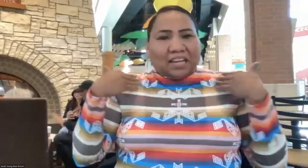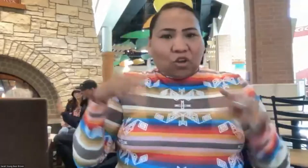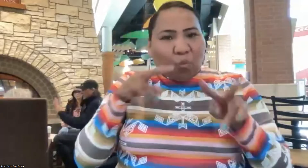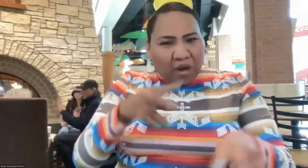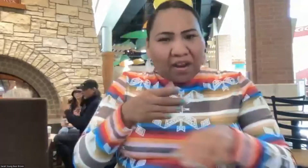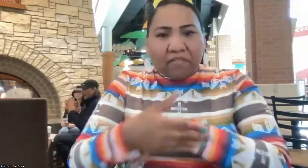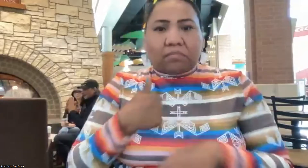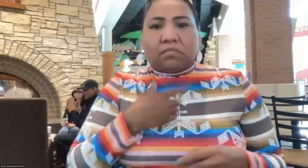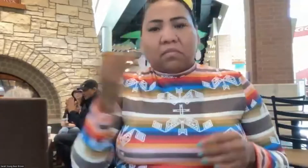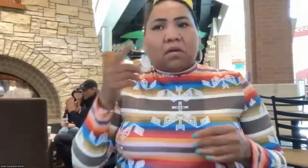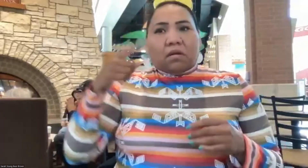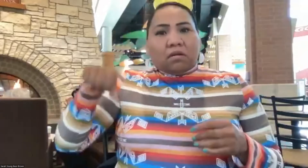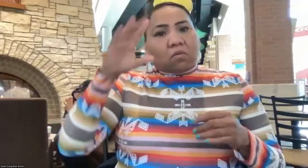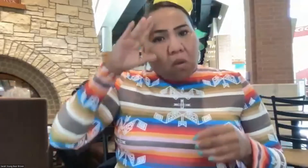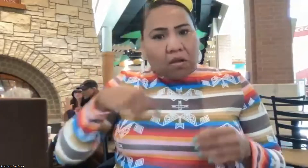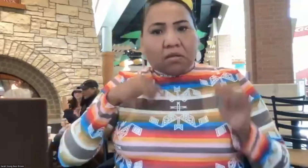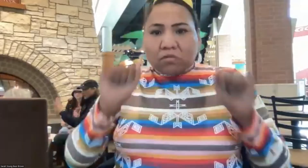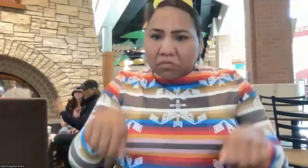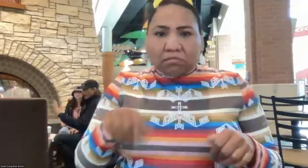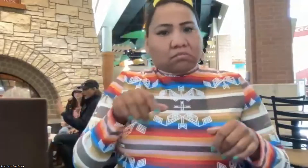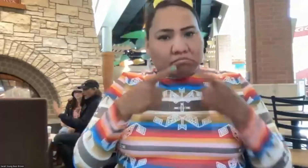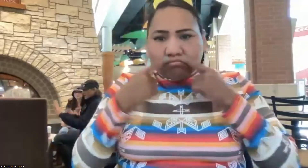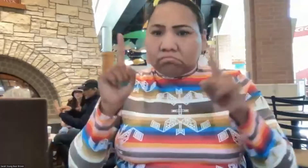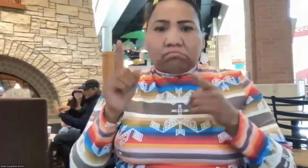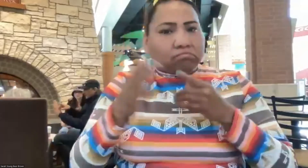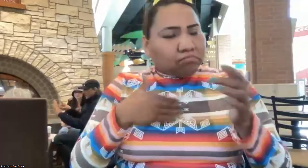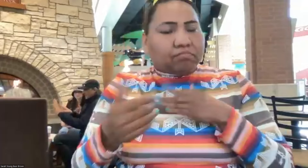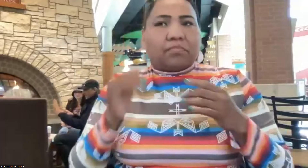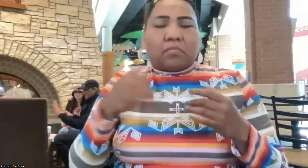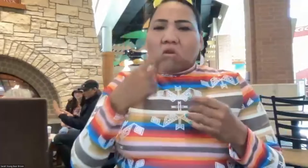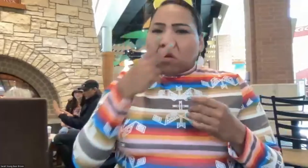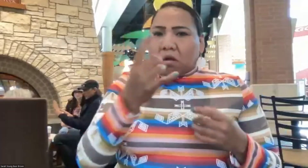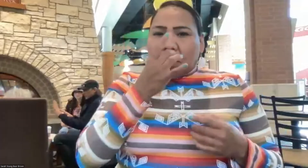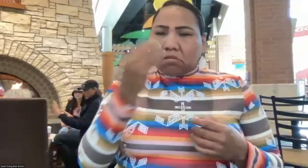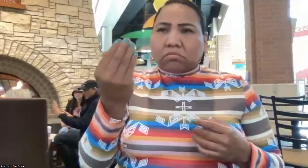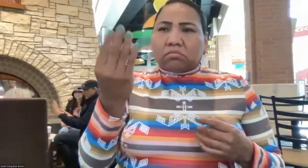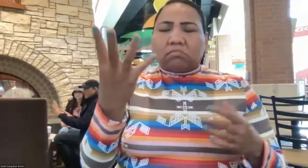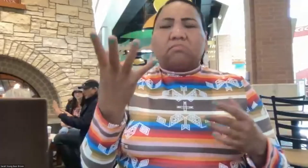I felt a spirit, maybe an angel, watching over me.